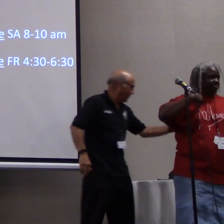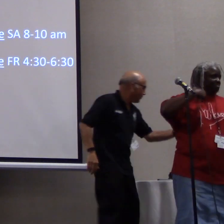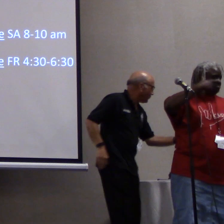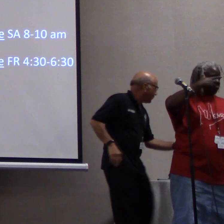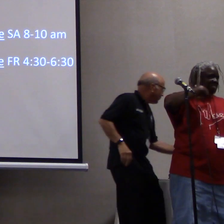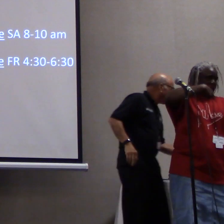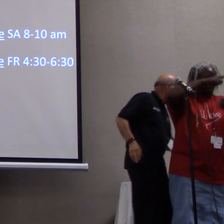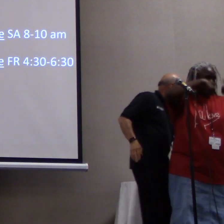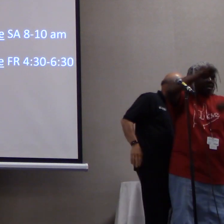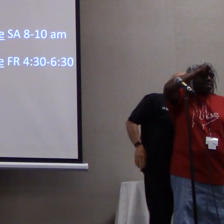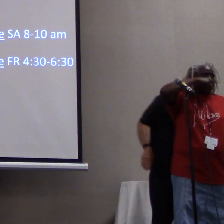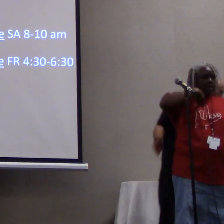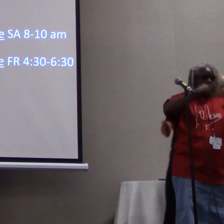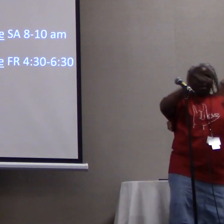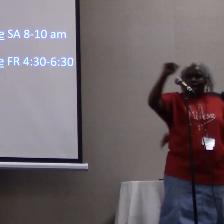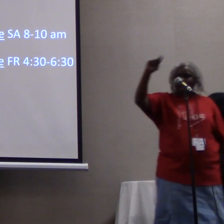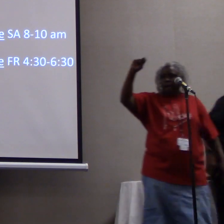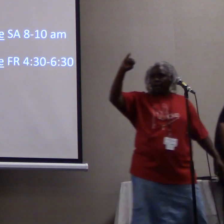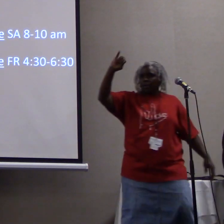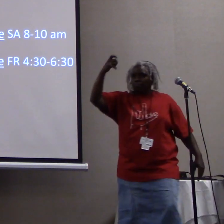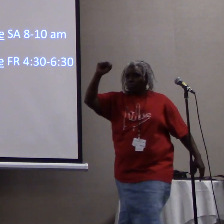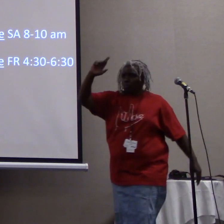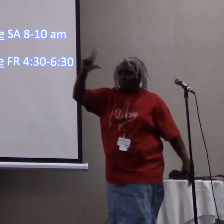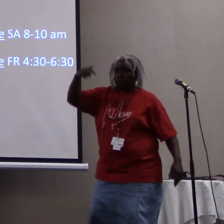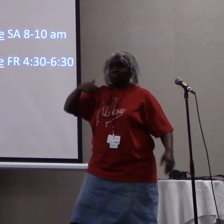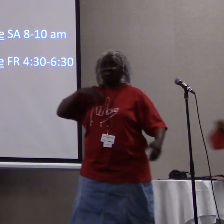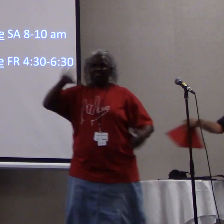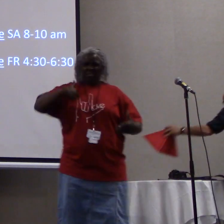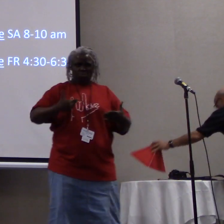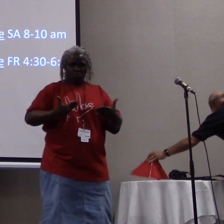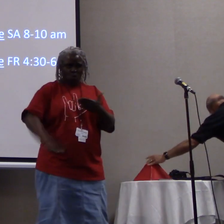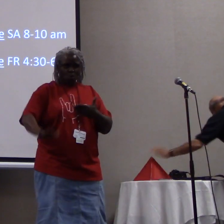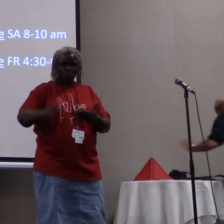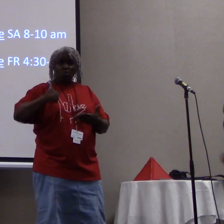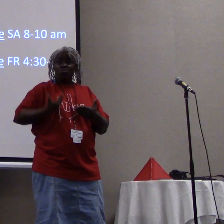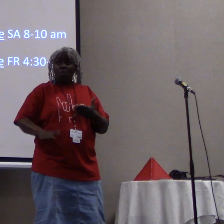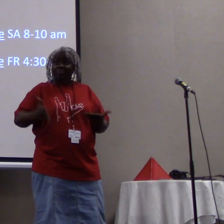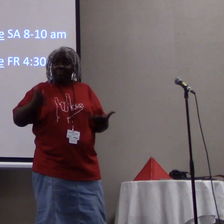Hello everyone. This is my sign name. I'm Annie Pearl.